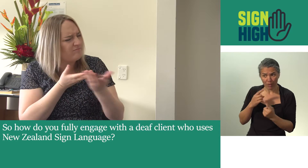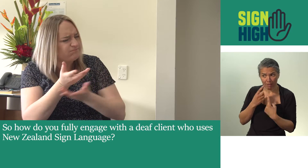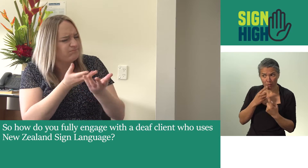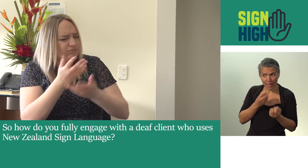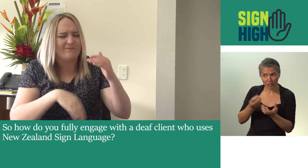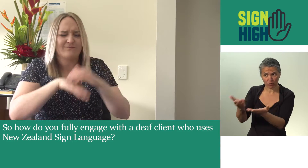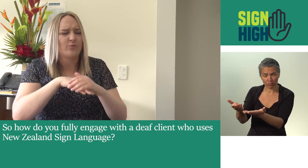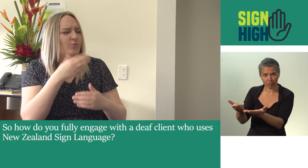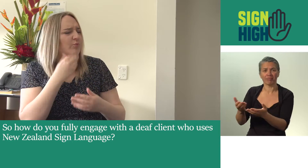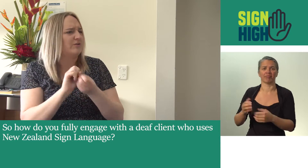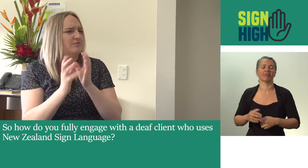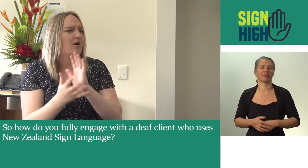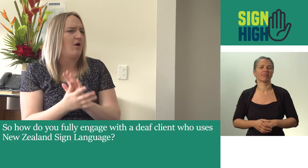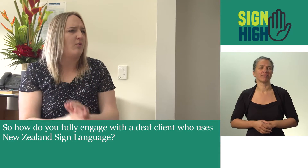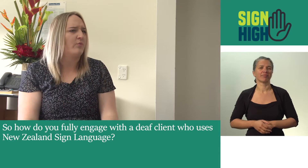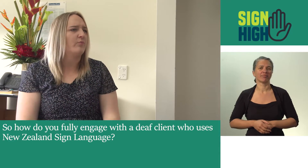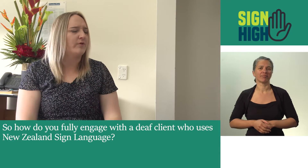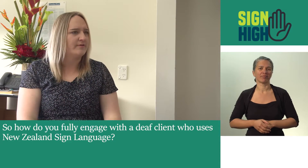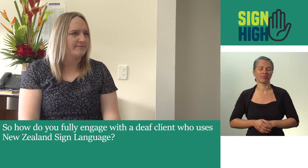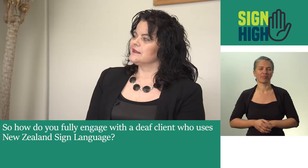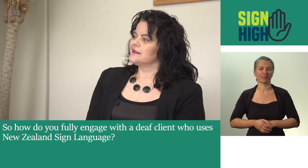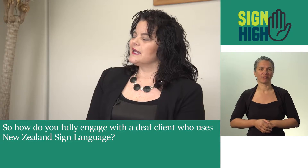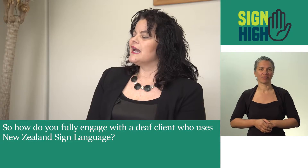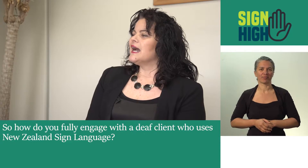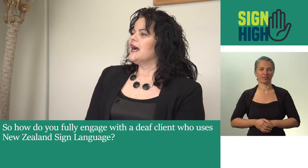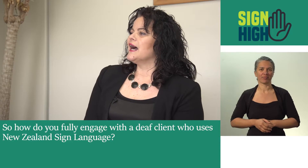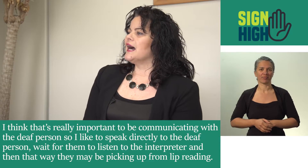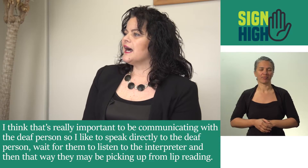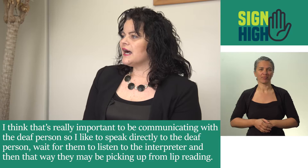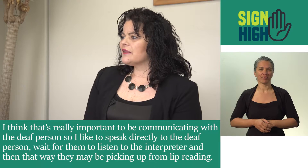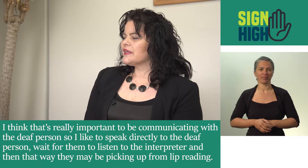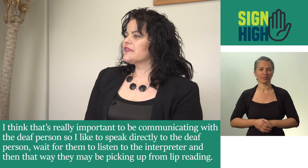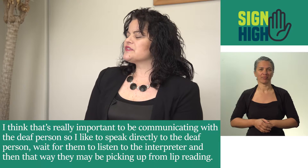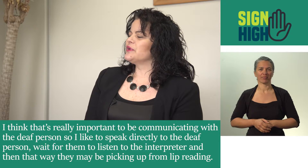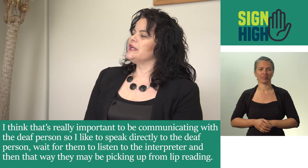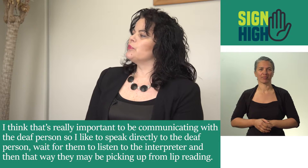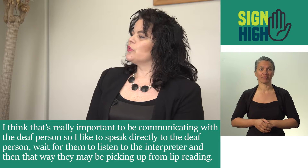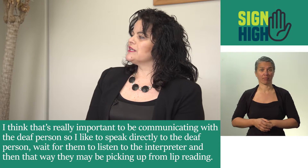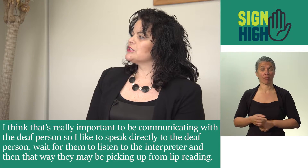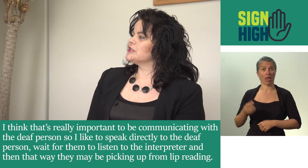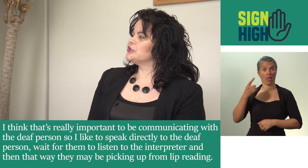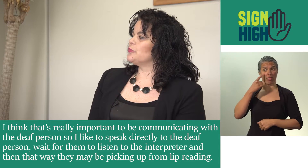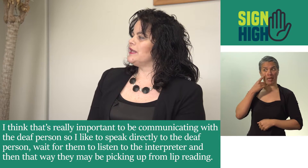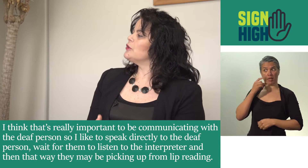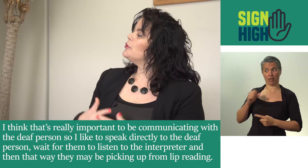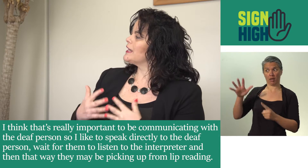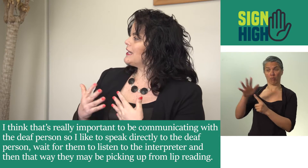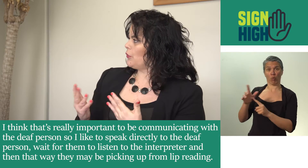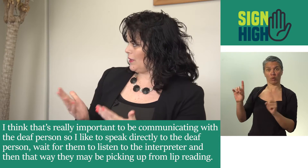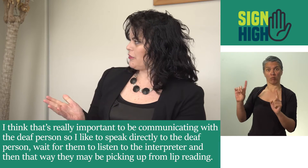So how do you fully engage with a deaf client who uses New Zealand Sign Language? I think that's really important to be communicating with